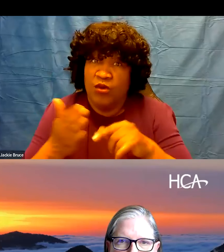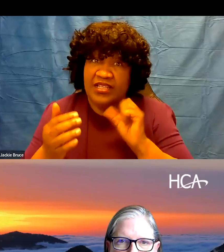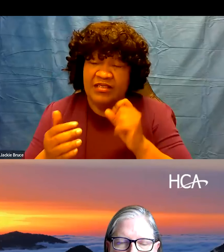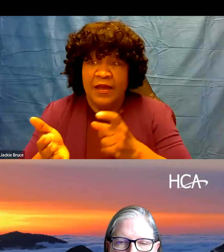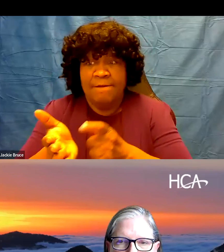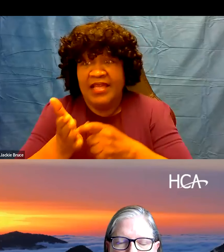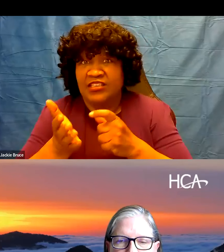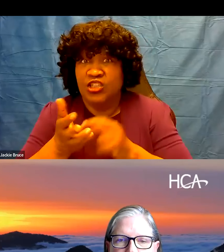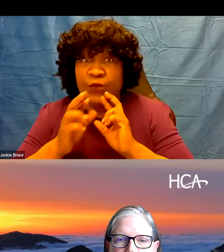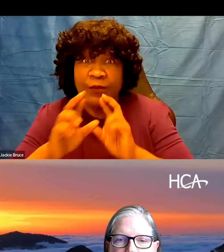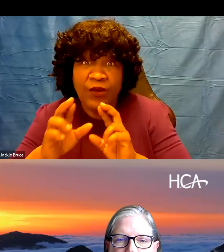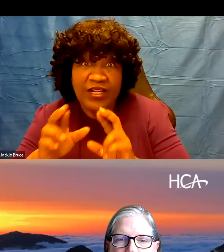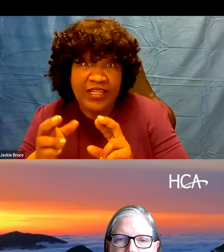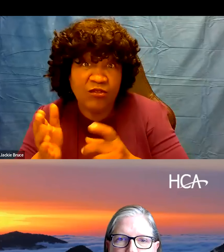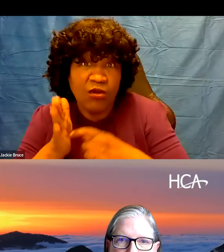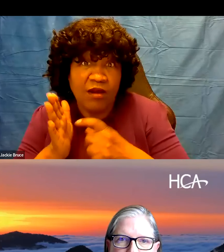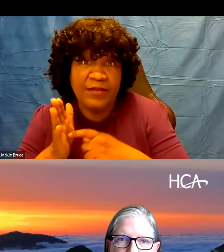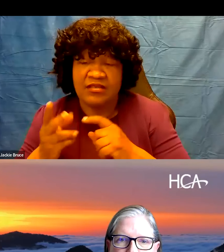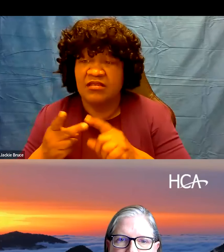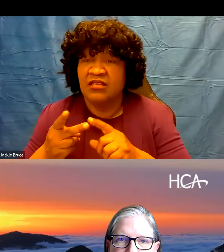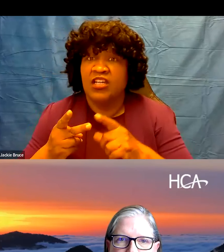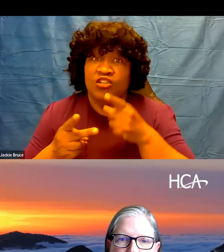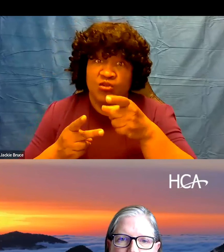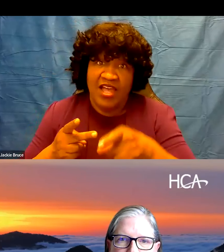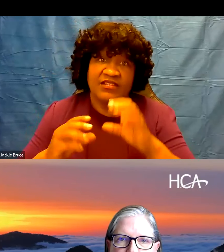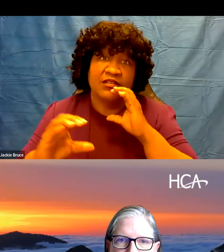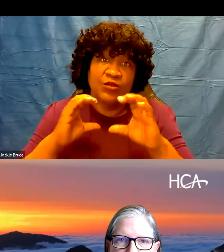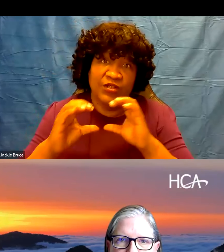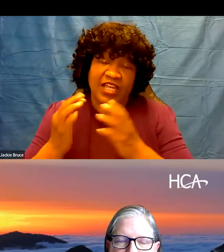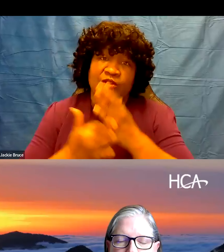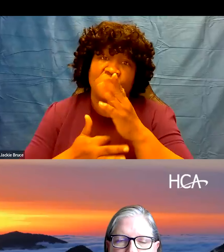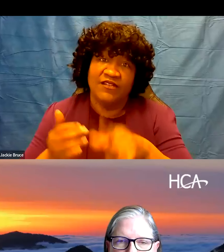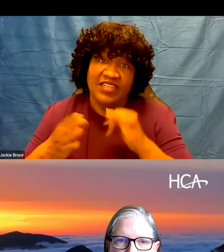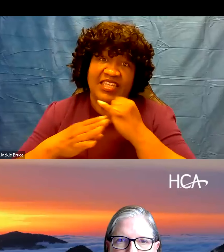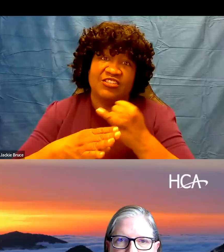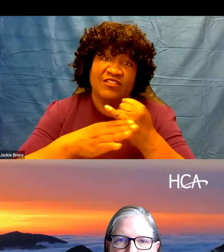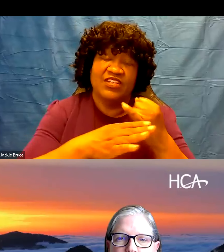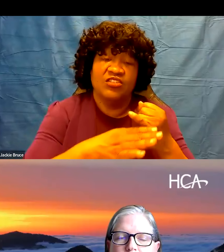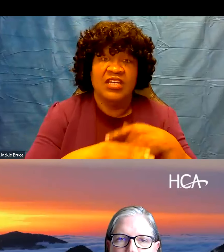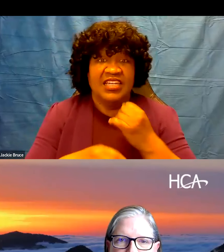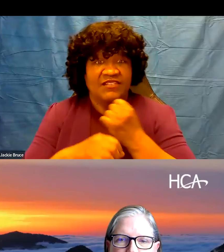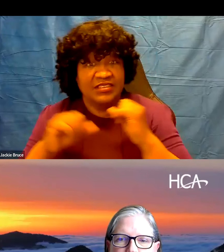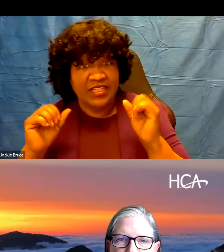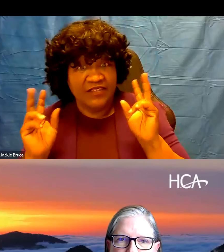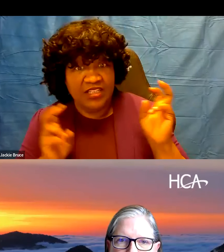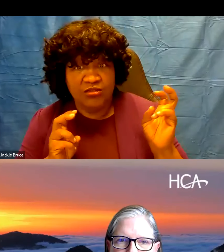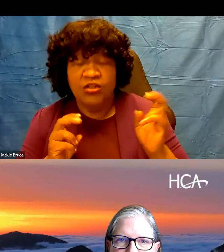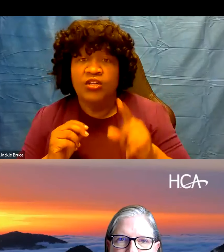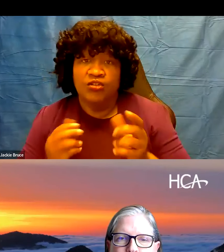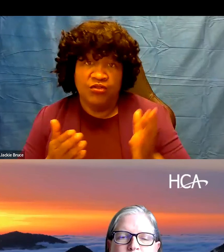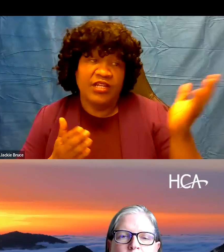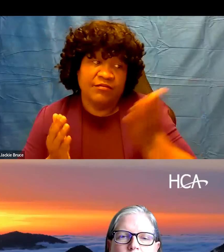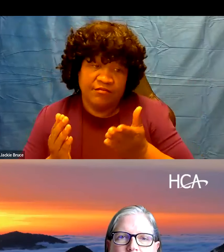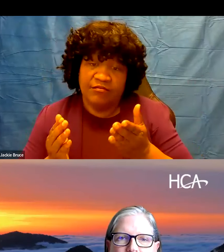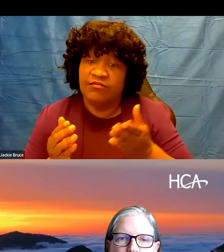mandatory reporting requirements, and you communicate that consistently throughout the intervention. So if there's a safety issue, absolutely, you can bring the parent